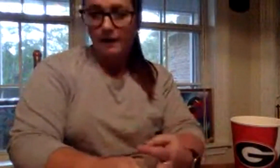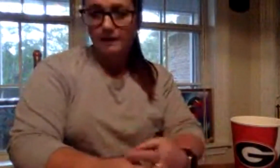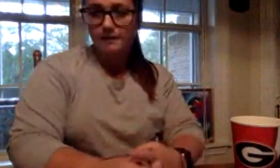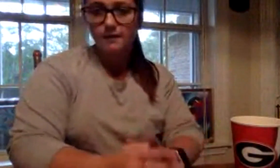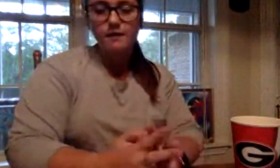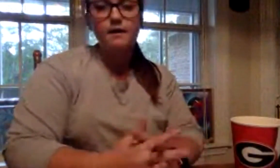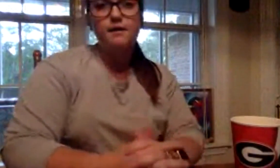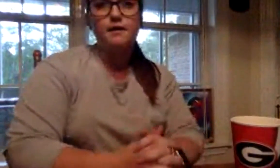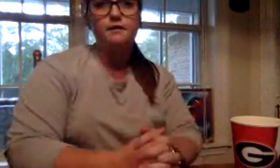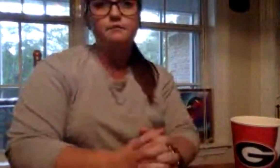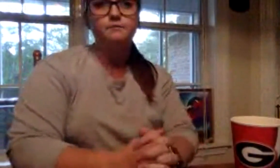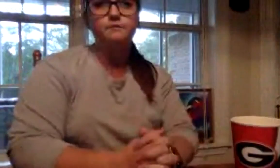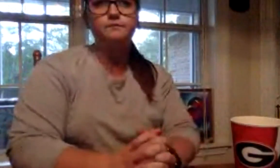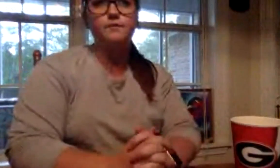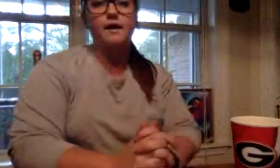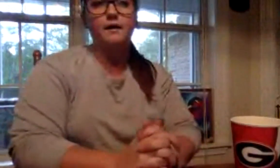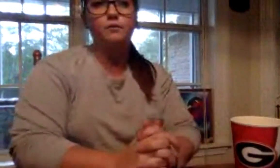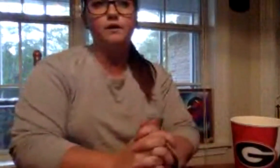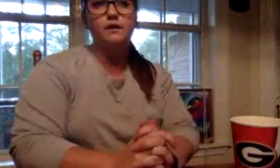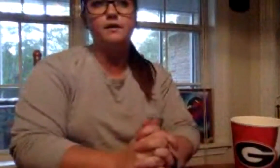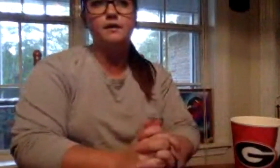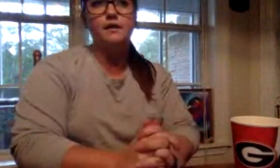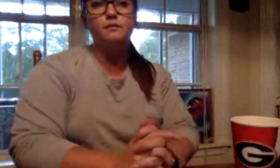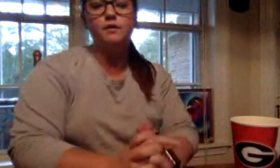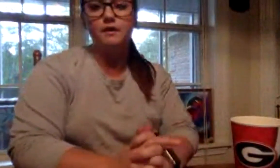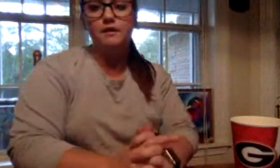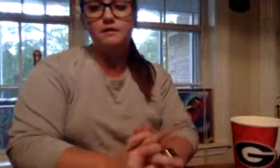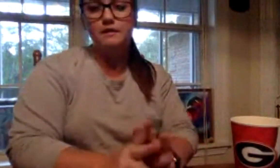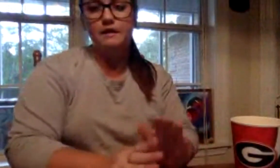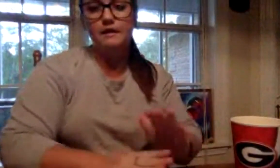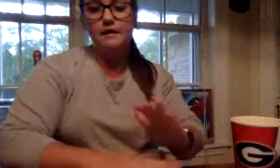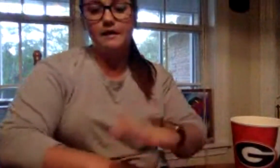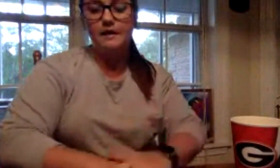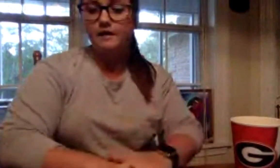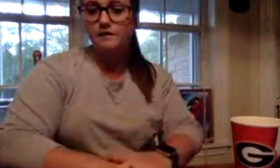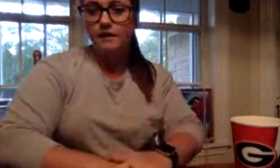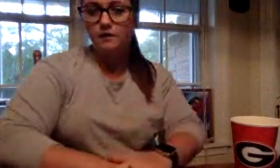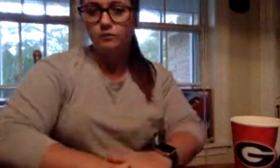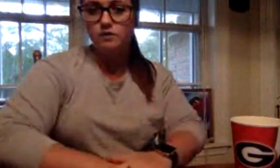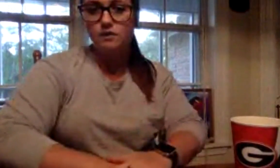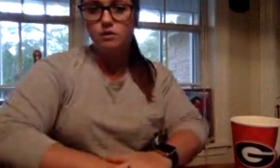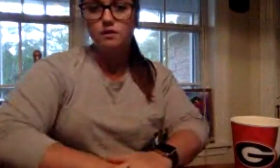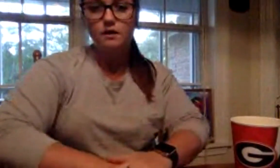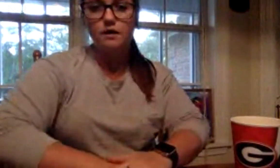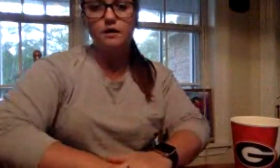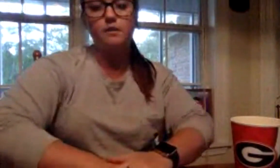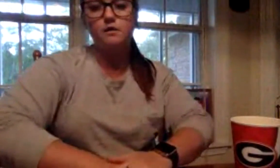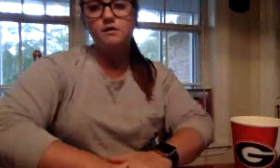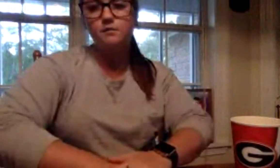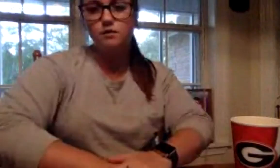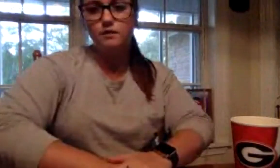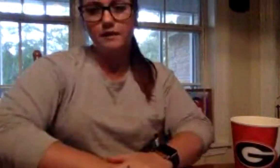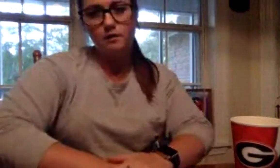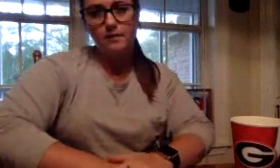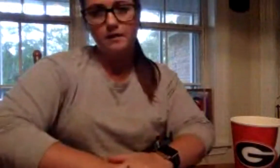whine, I would implement a hands down procedure similar to a count manned.